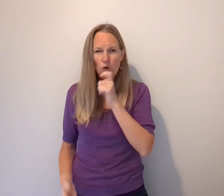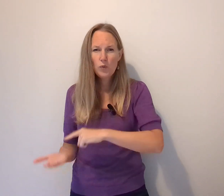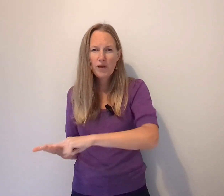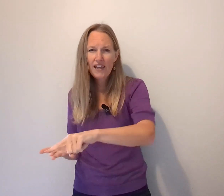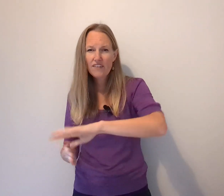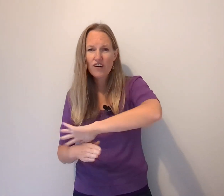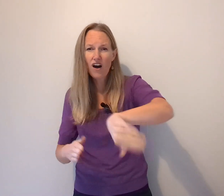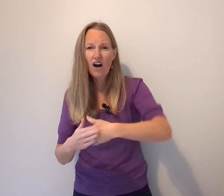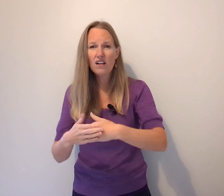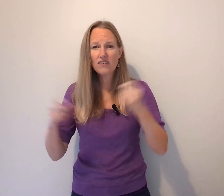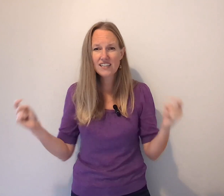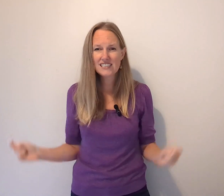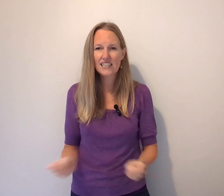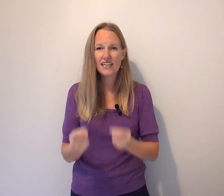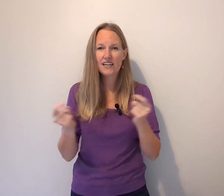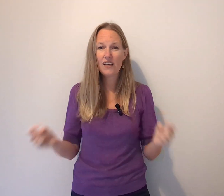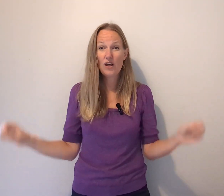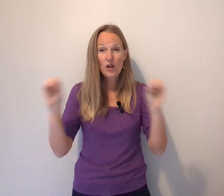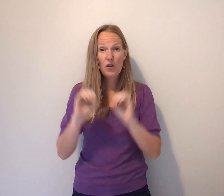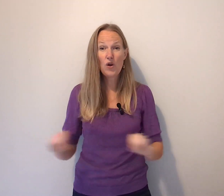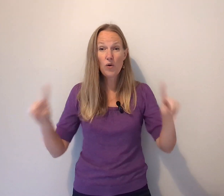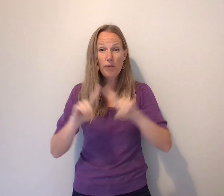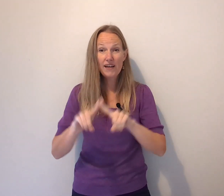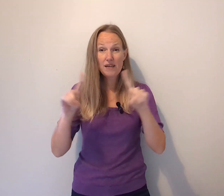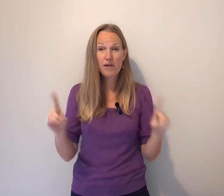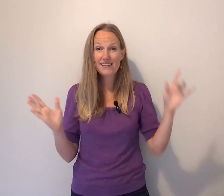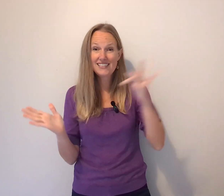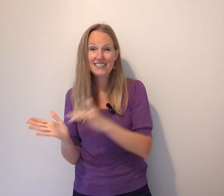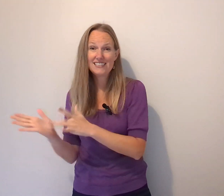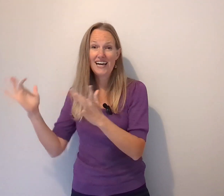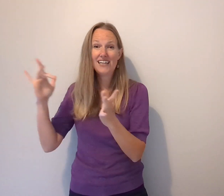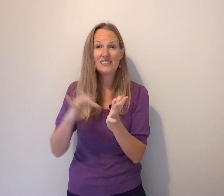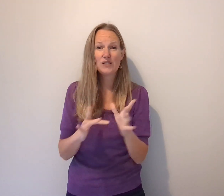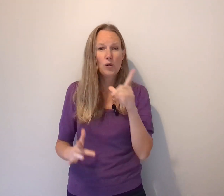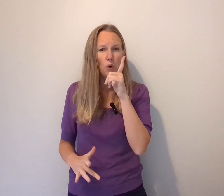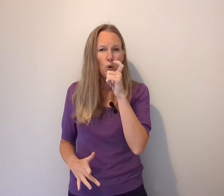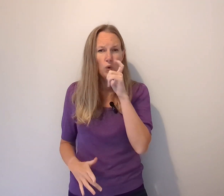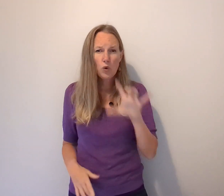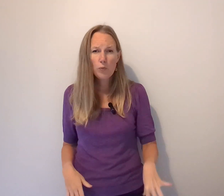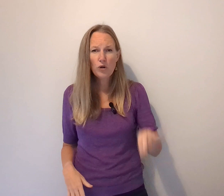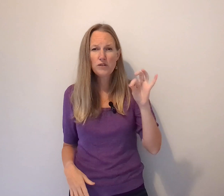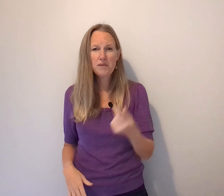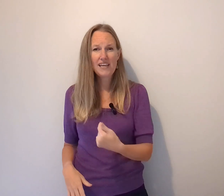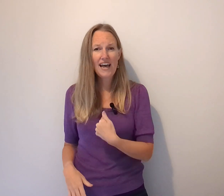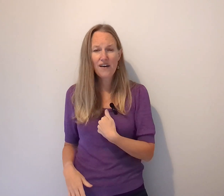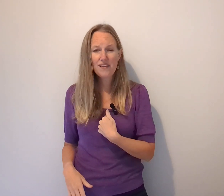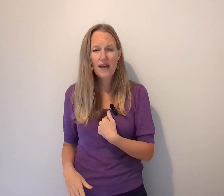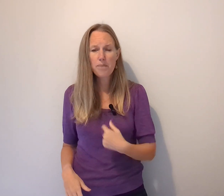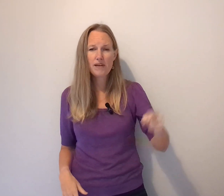Who paid for all of our sin? Nobody but Jesus. Who pulled me out of that